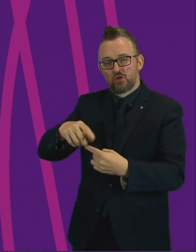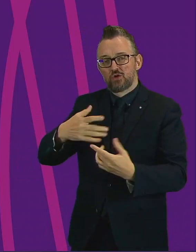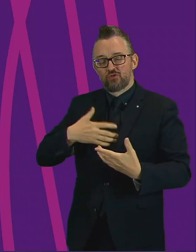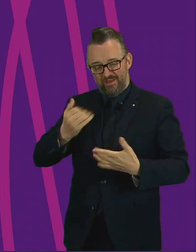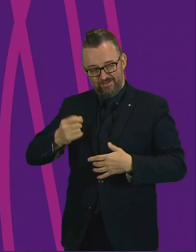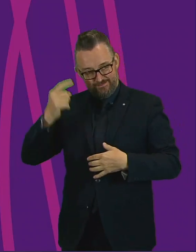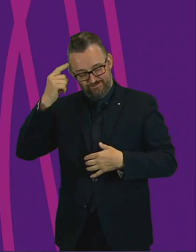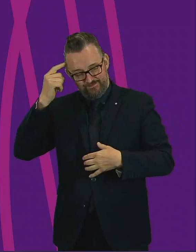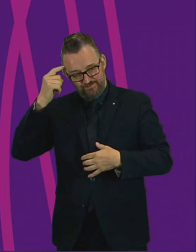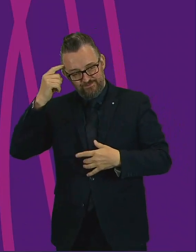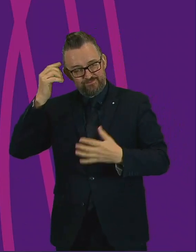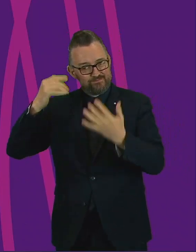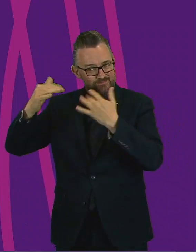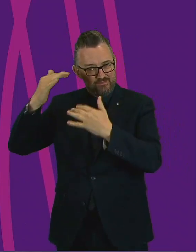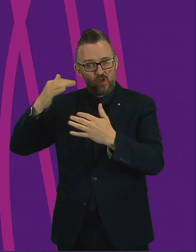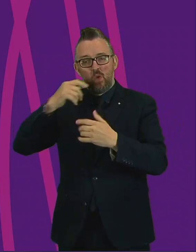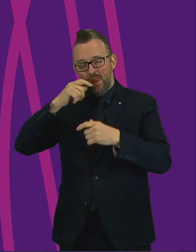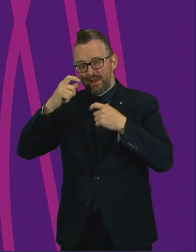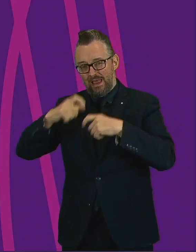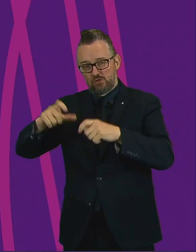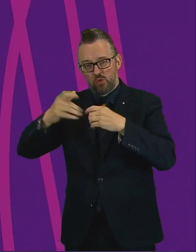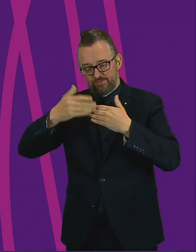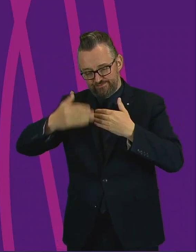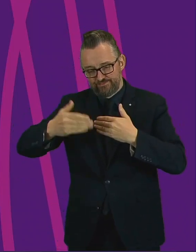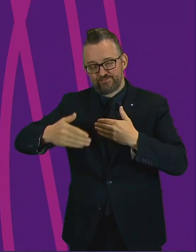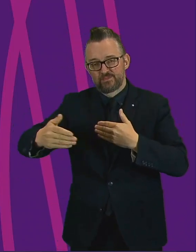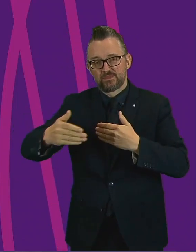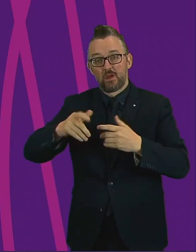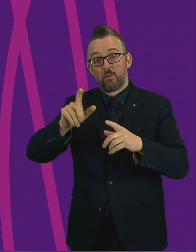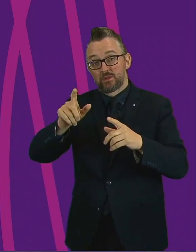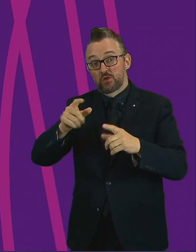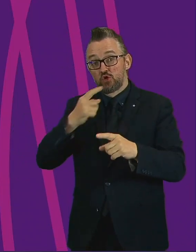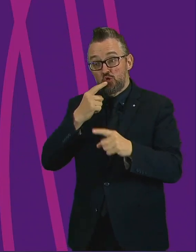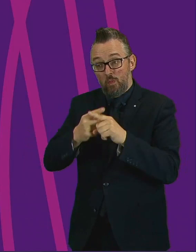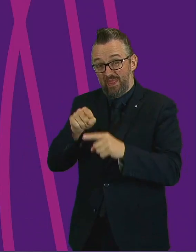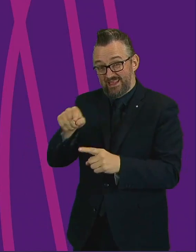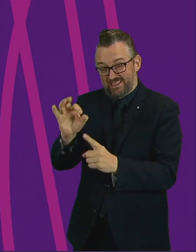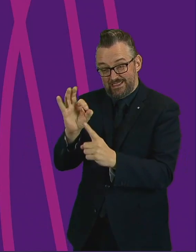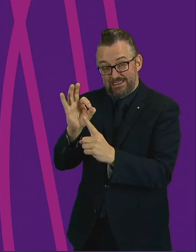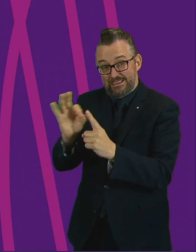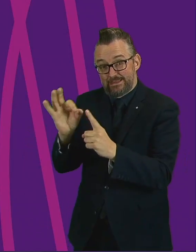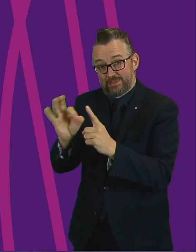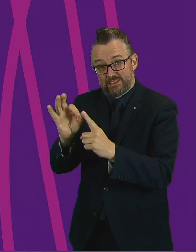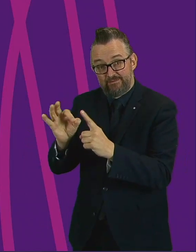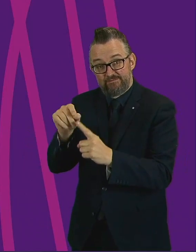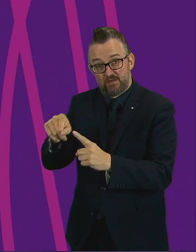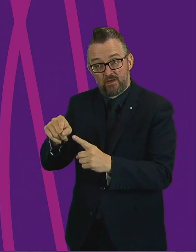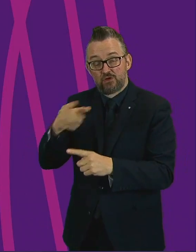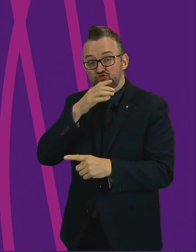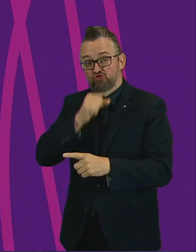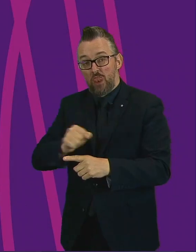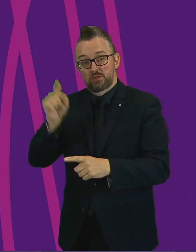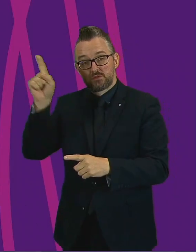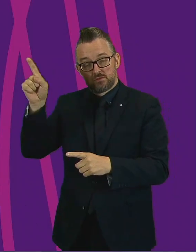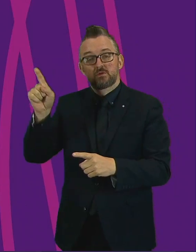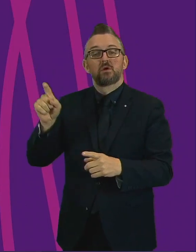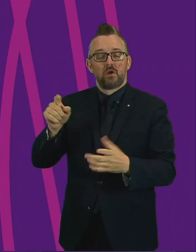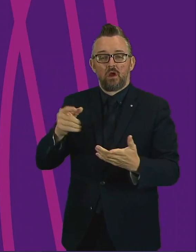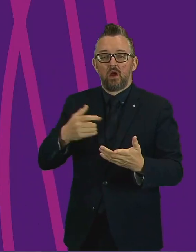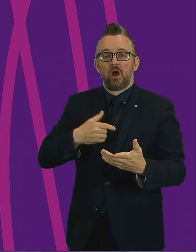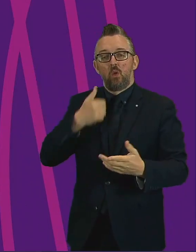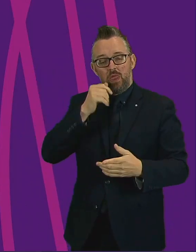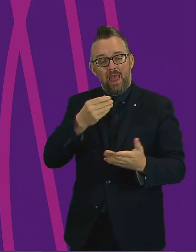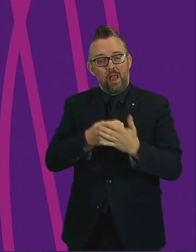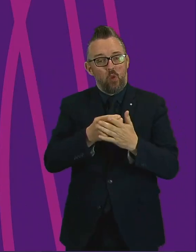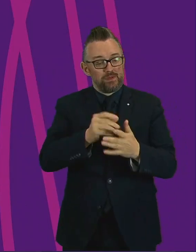will continue to be as we go through the weeks and months to come. But on the particular issue on the Shetland Islands, I will ask the Economy Secretary to